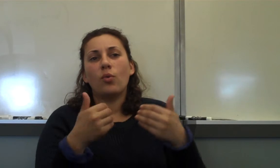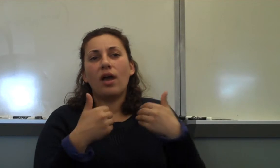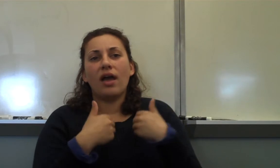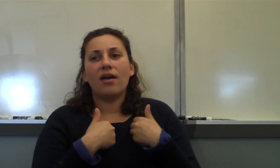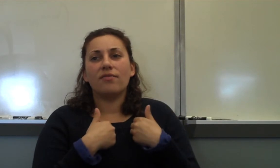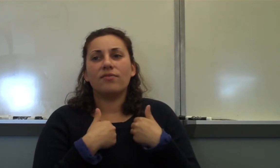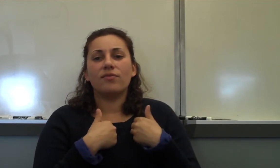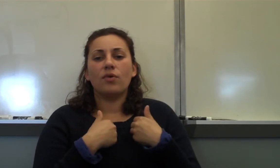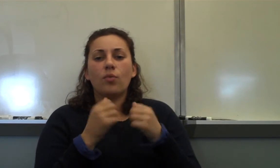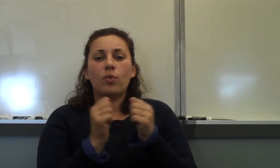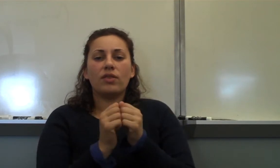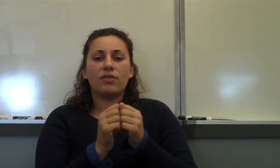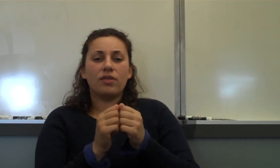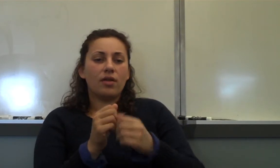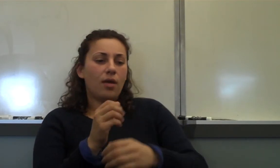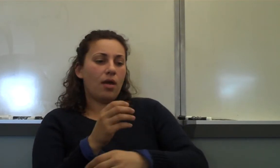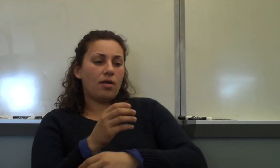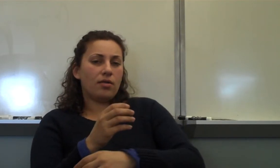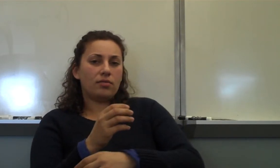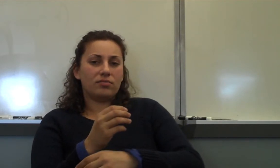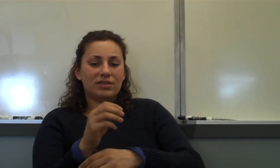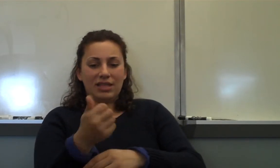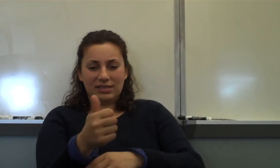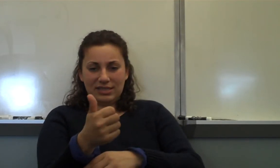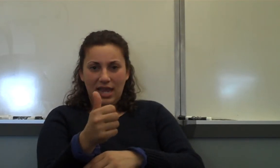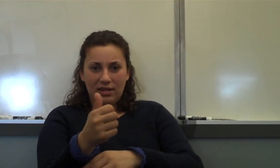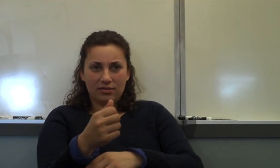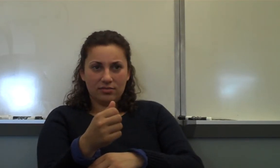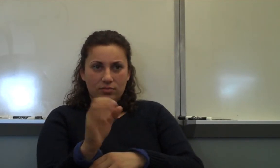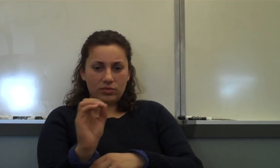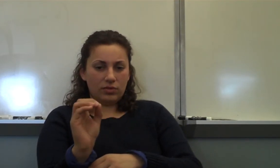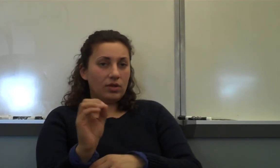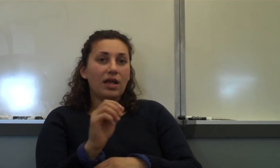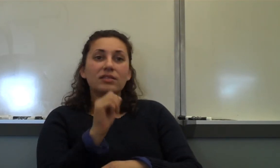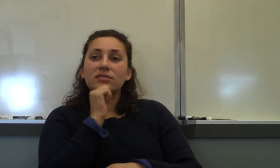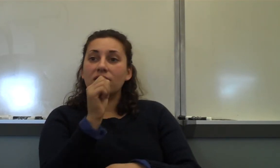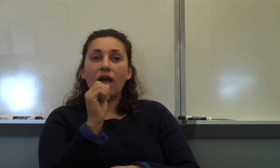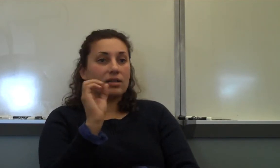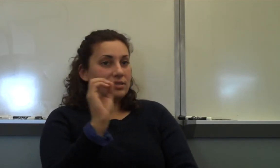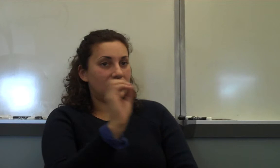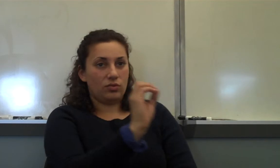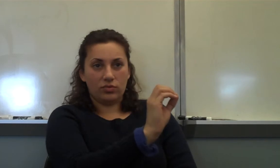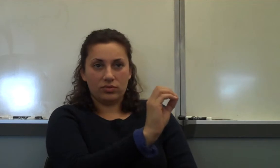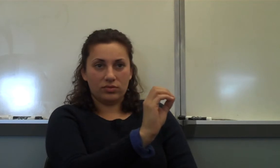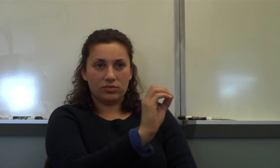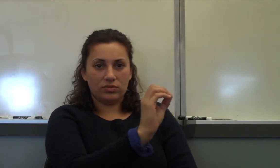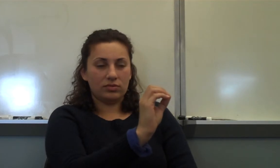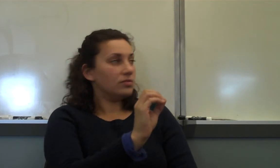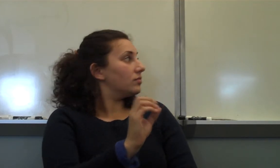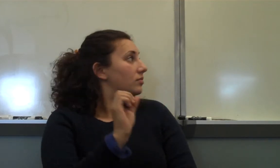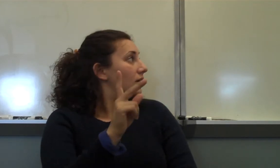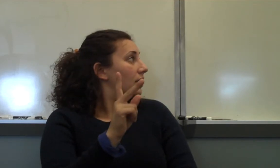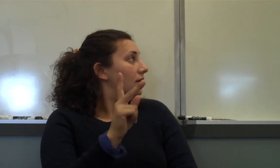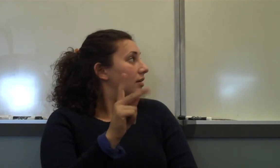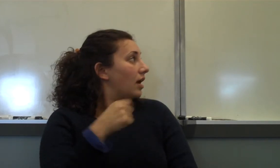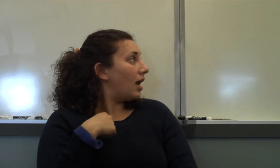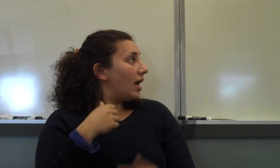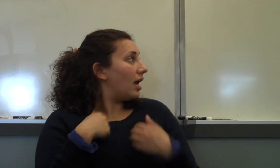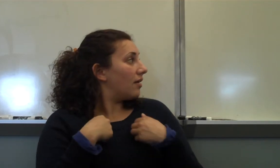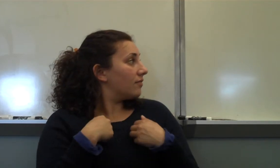of 1/10. Now, this is spaces. This is not zeros. Okay? I have 2 spaces here. I moved